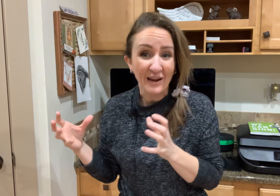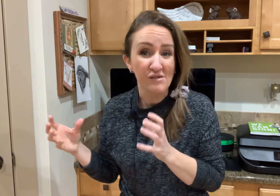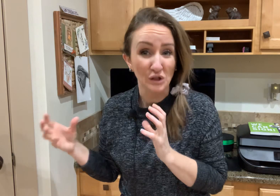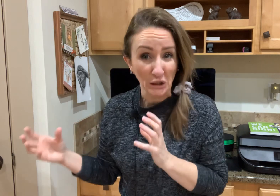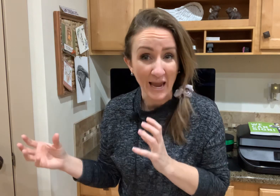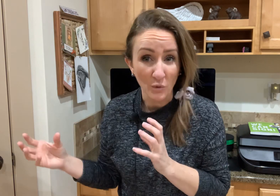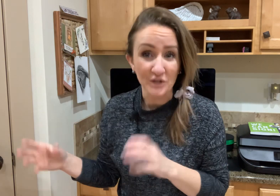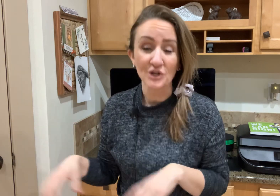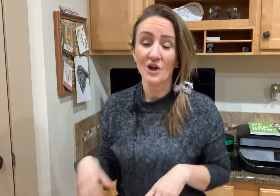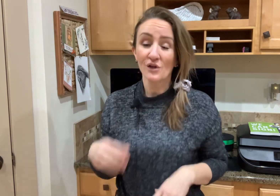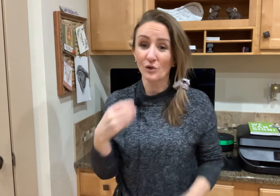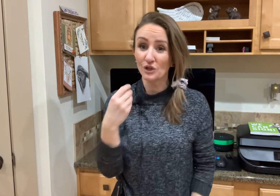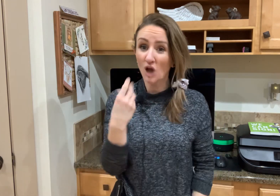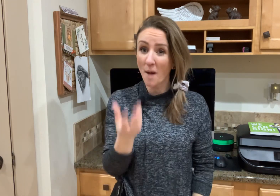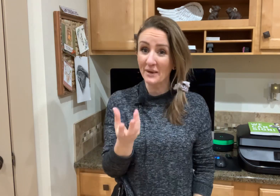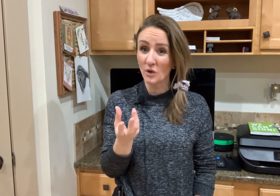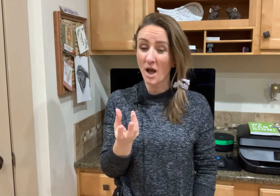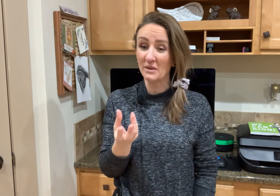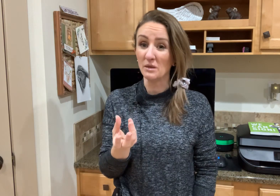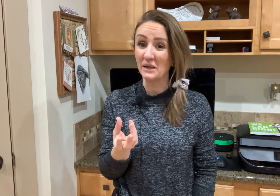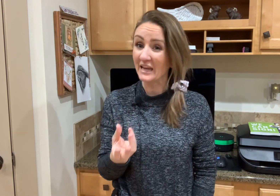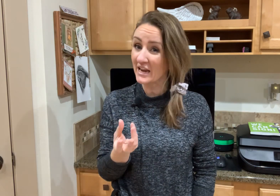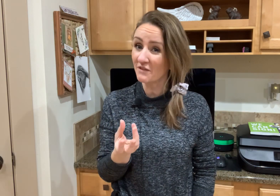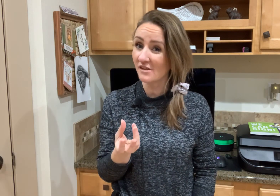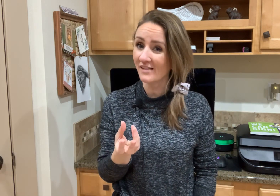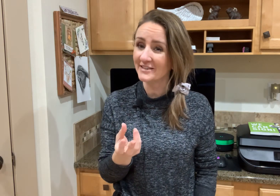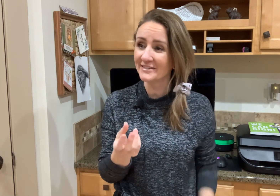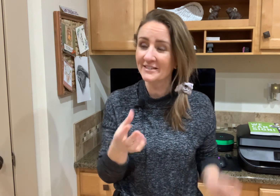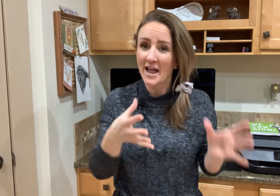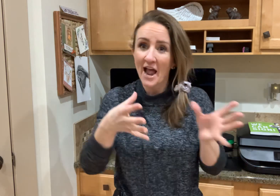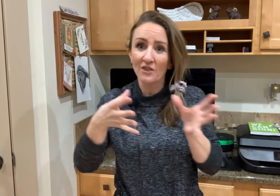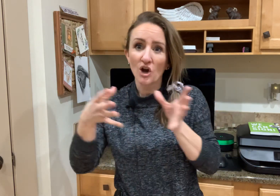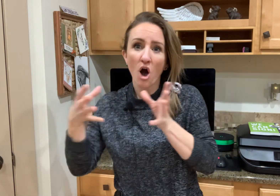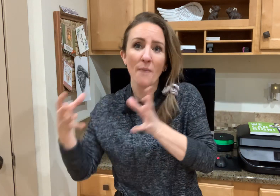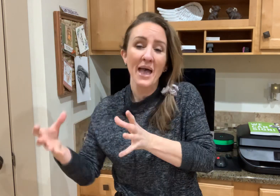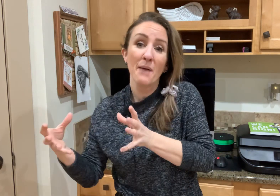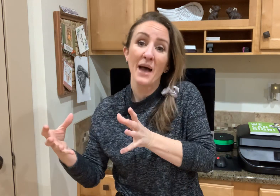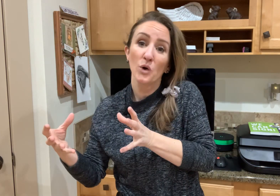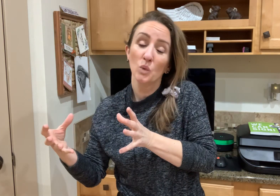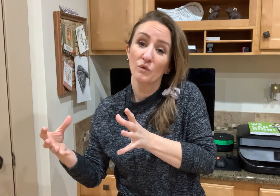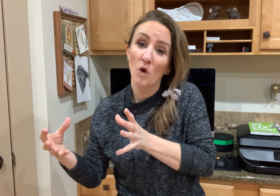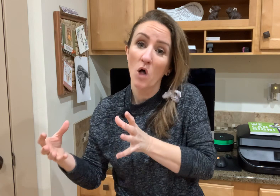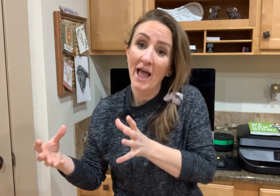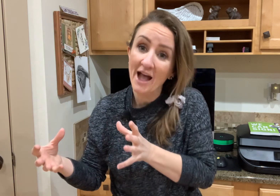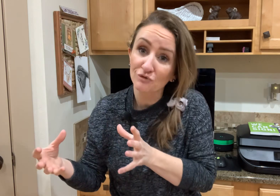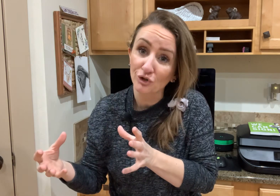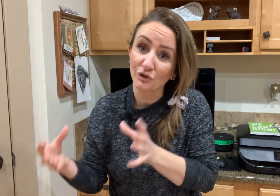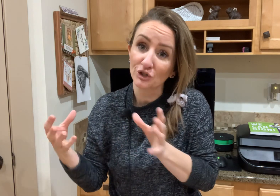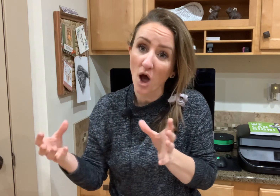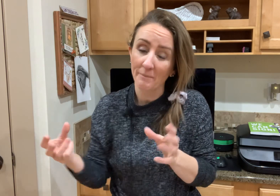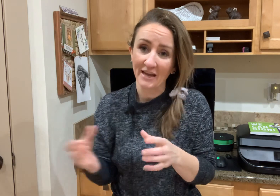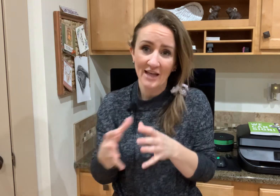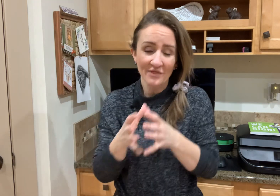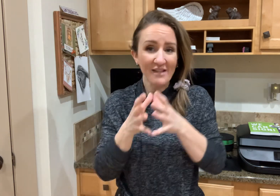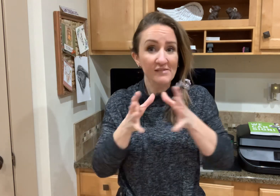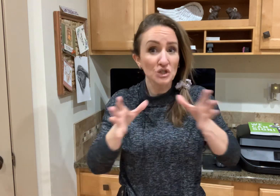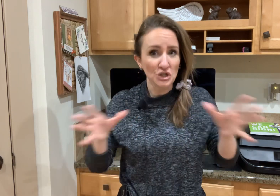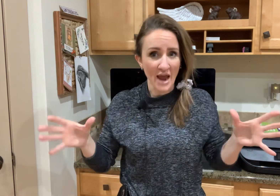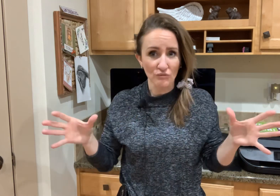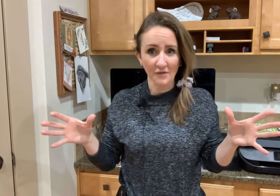comment-based language. So the topic would come at the beginning of the sentence and the comment about it would fall after the topic. That's the general